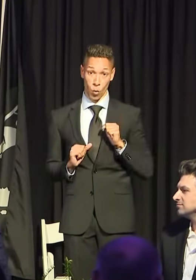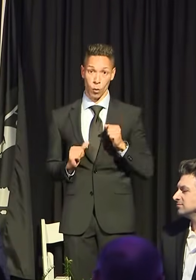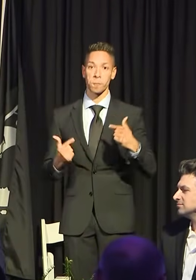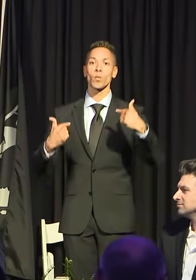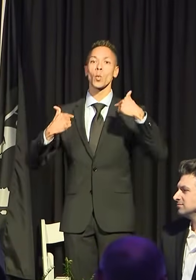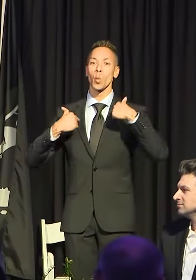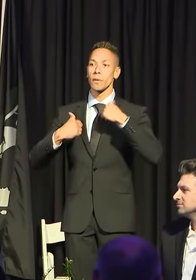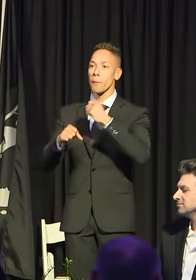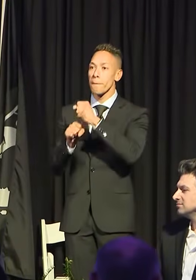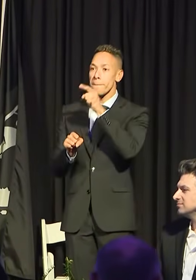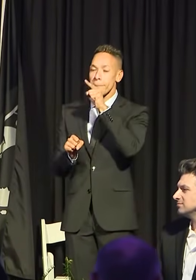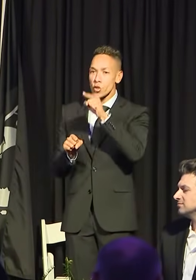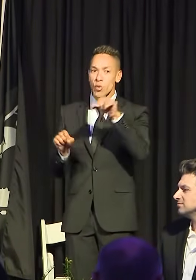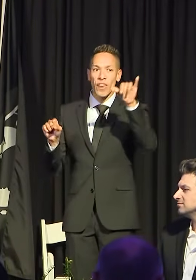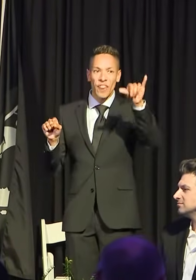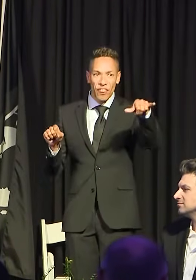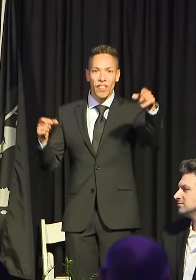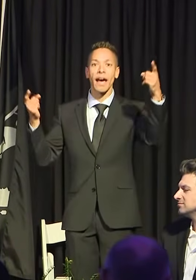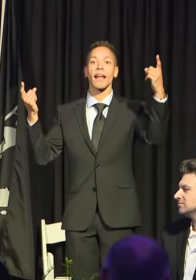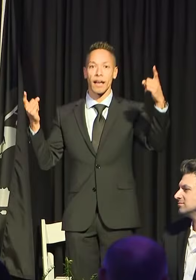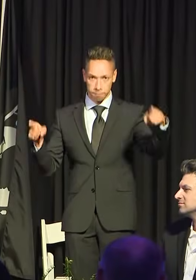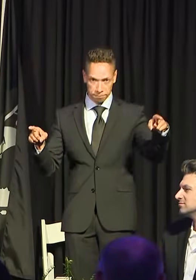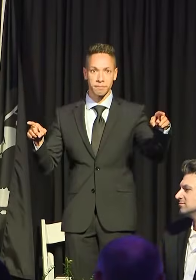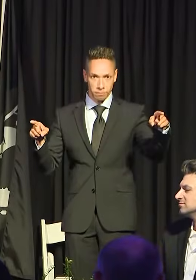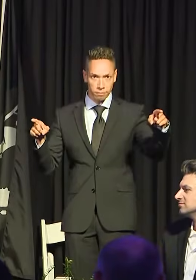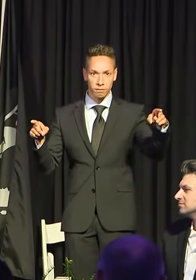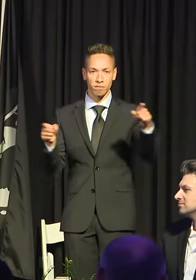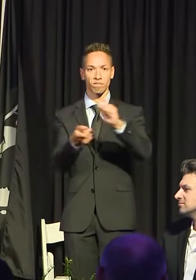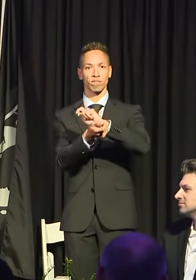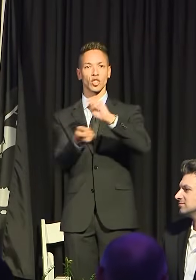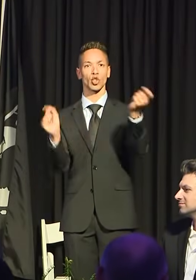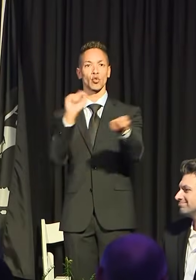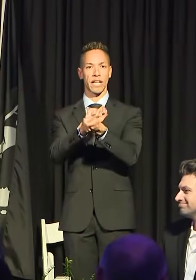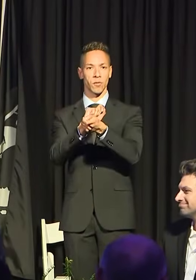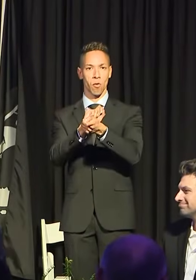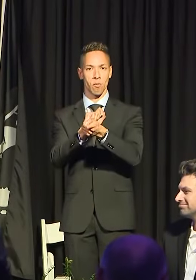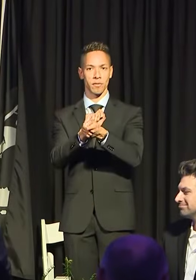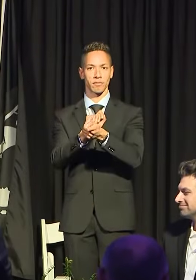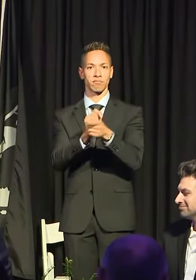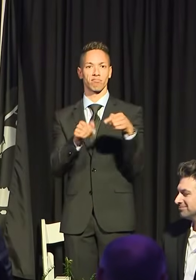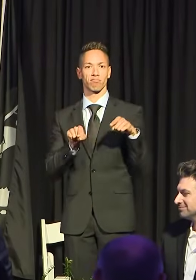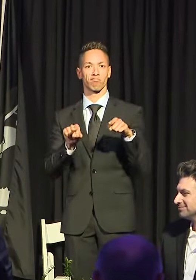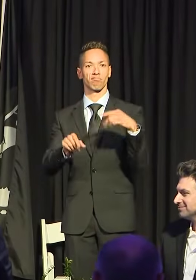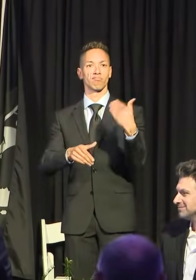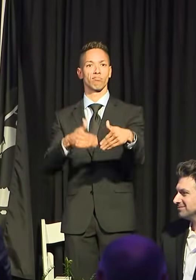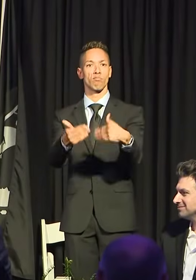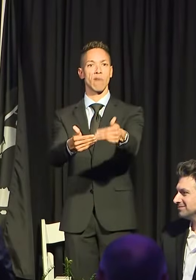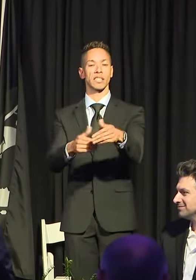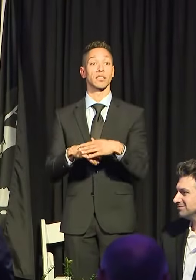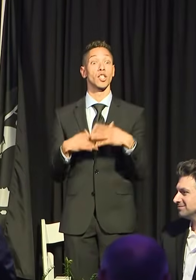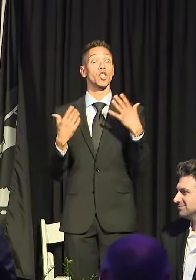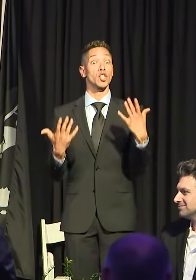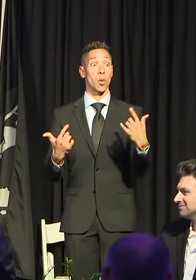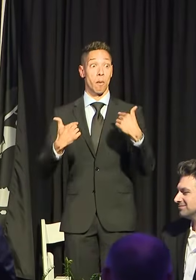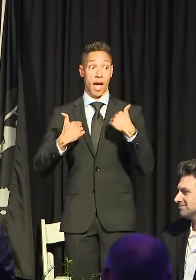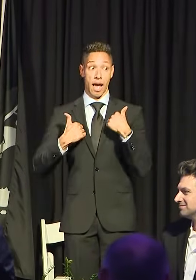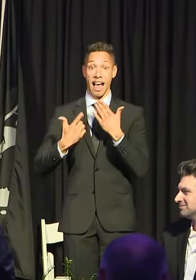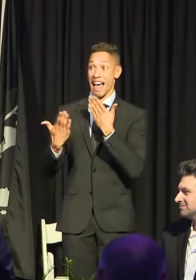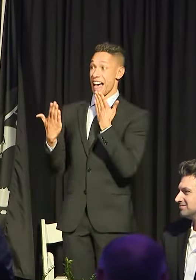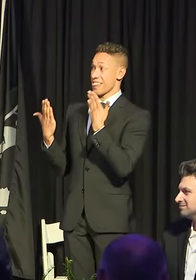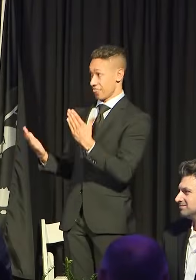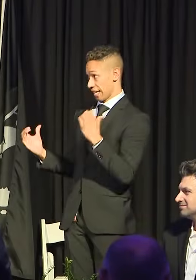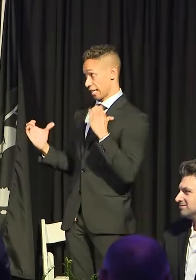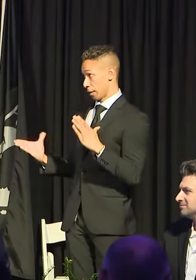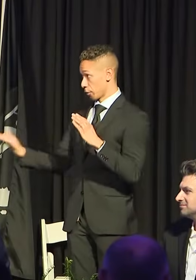going to make sure that happens and is transformative in the process. And so I thank